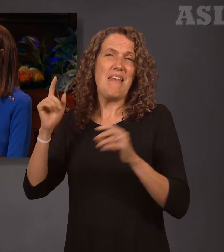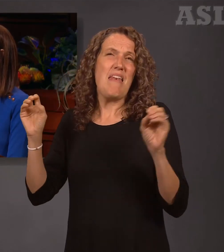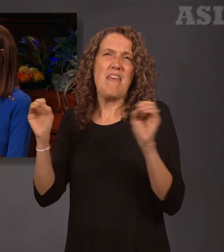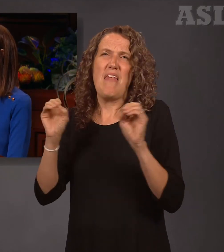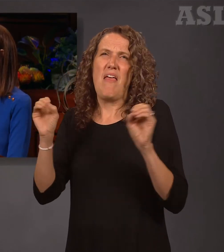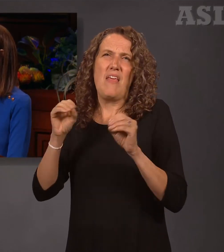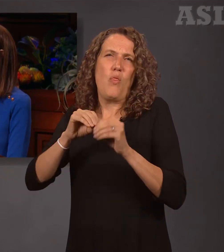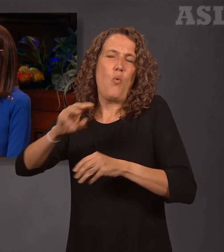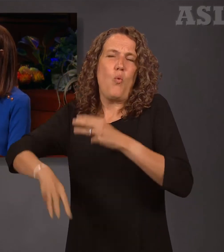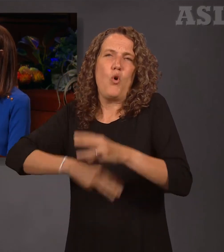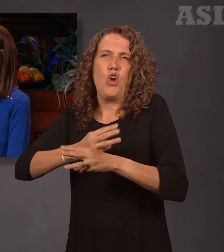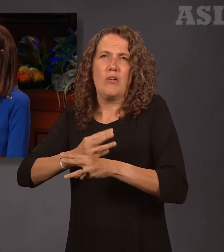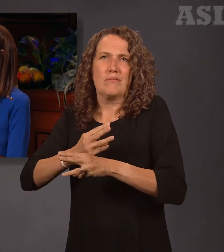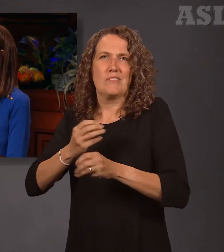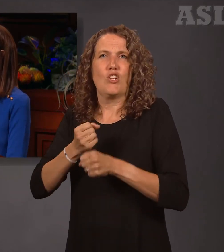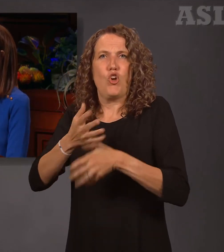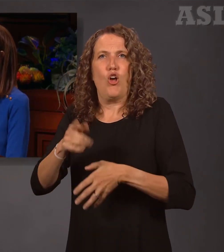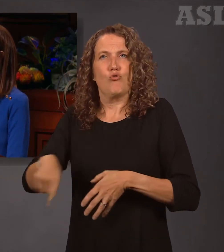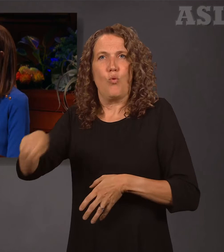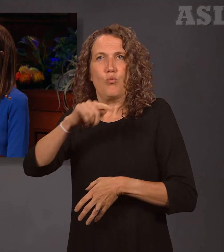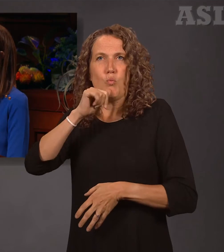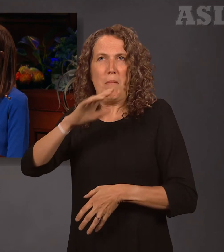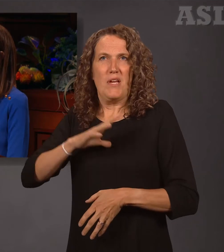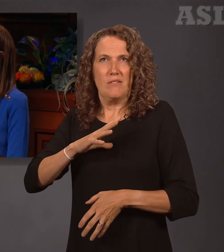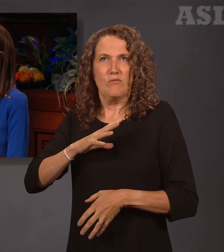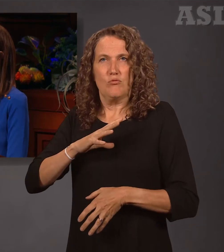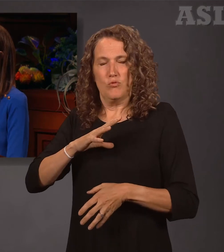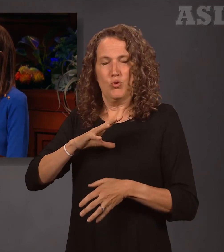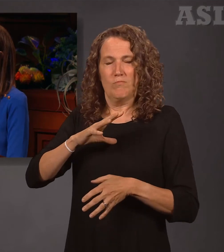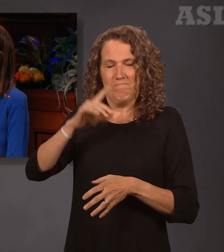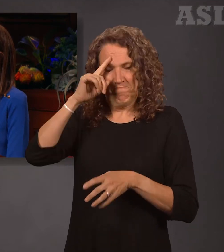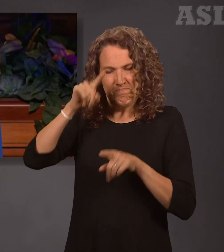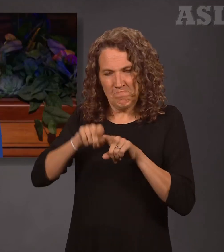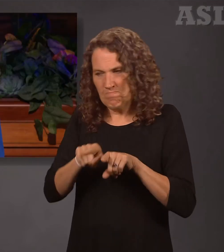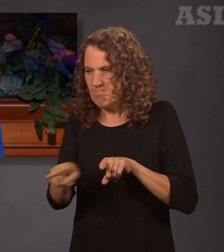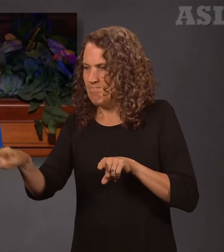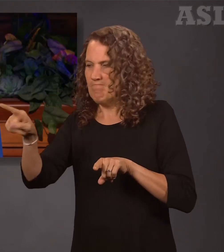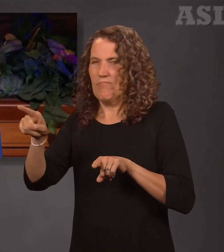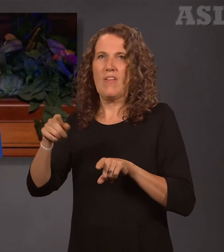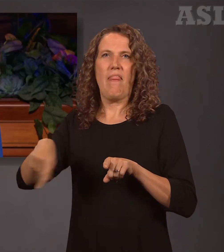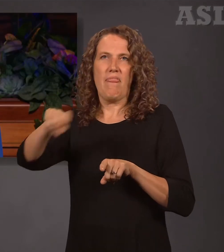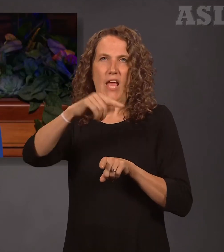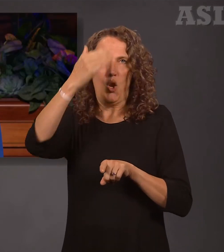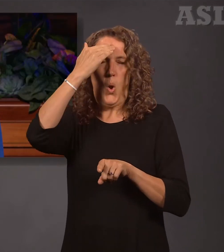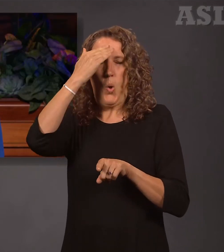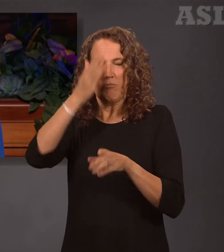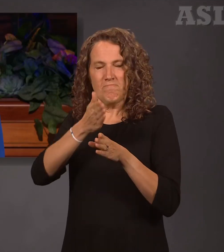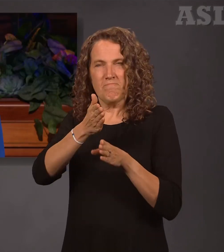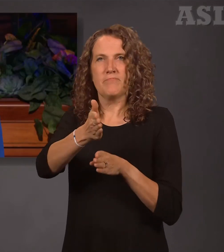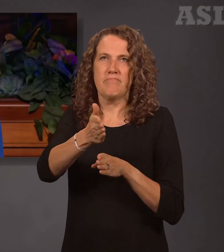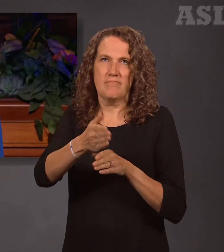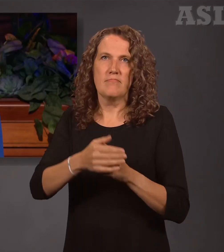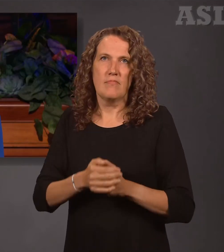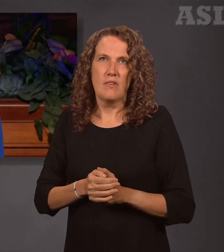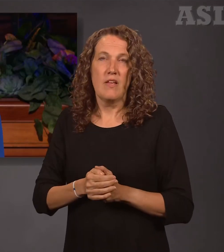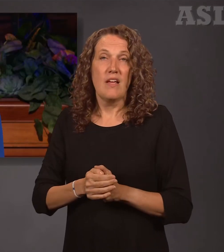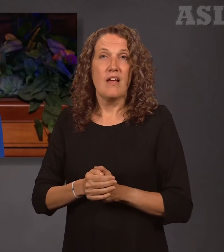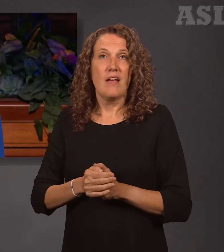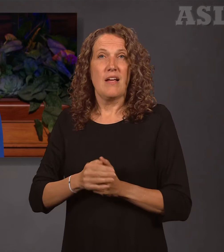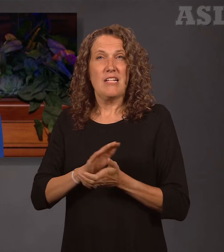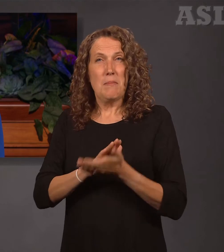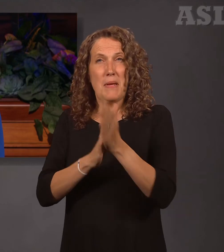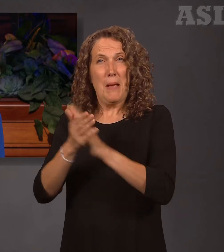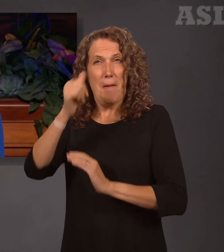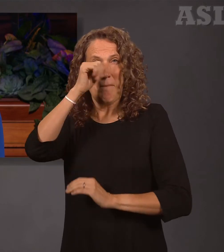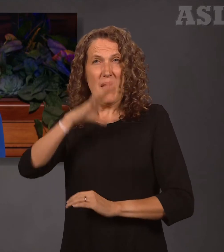on Earth could turn them from what they knew to be that truth brothers and sisters to be such men